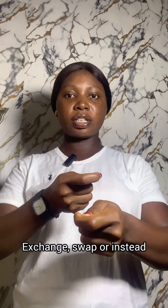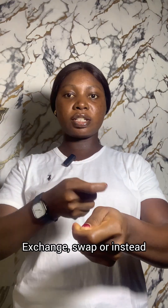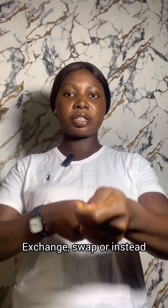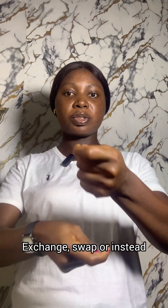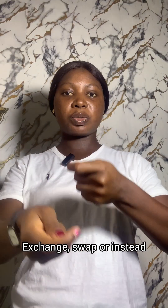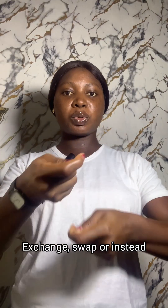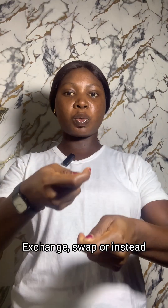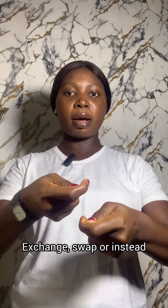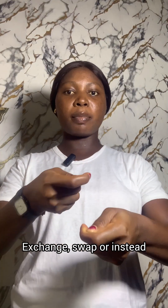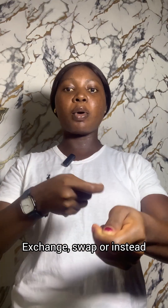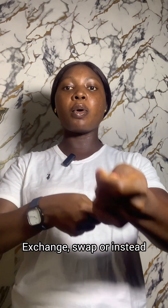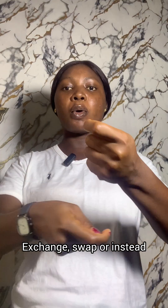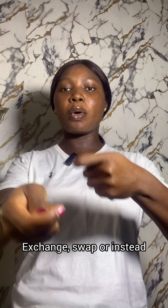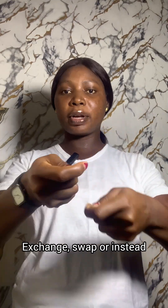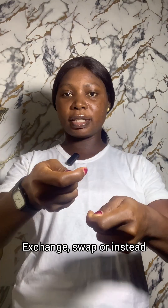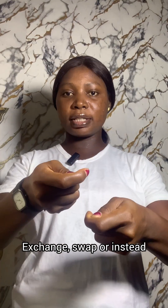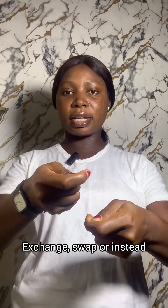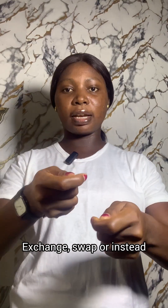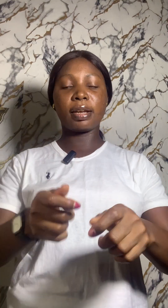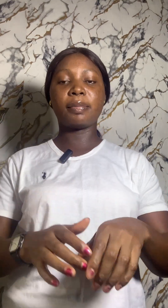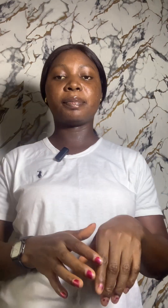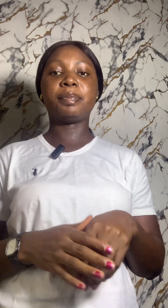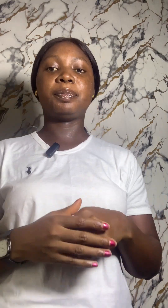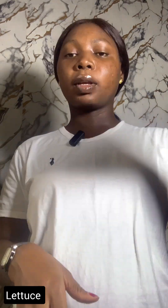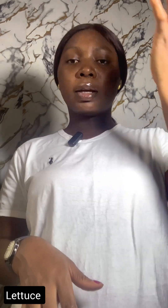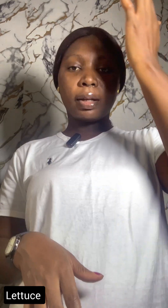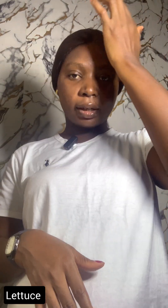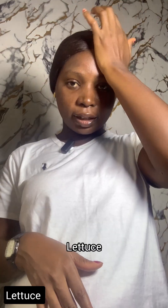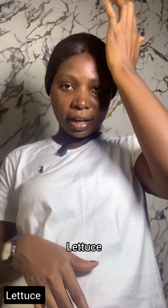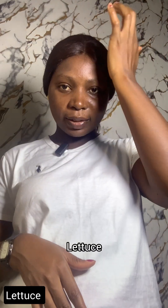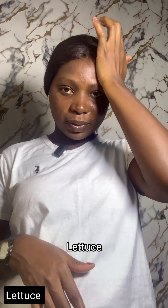Exchange, swap, or instead. Letters.